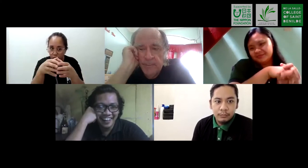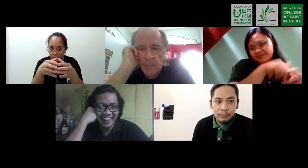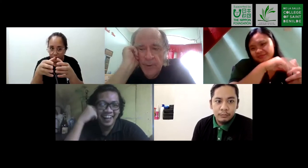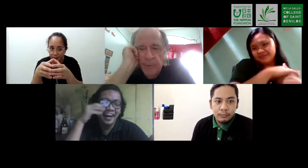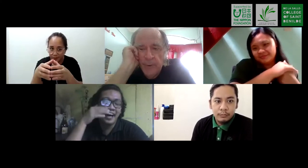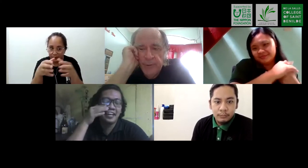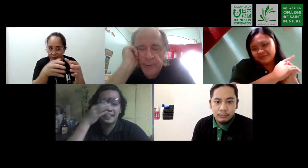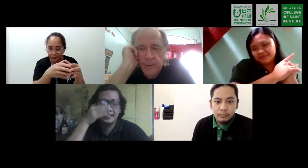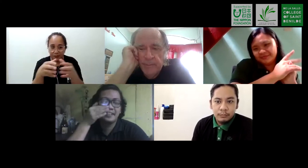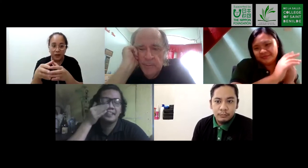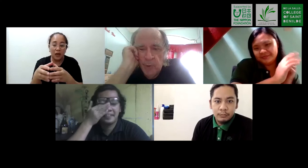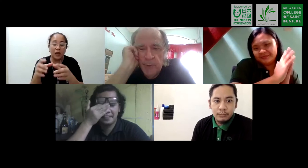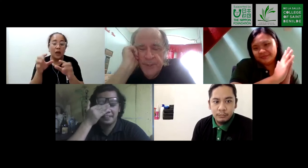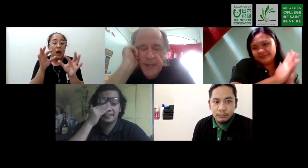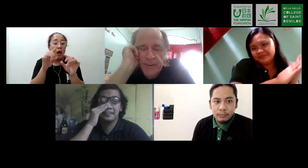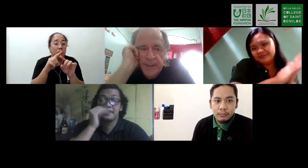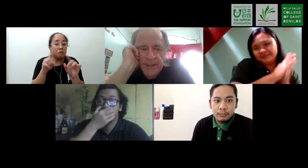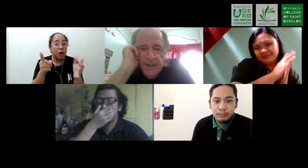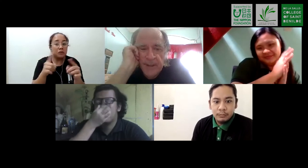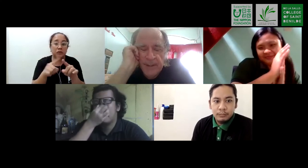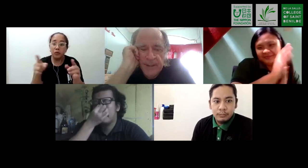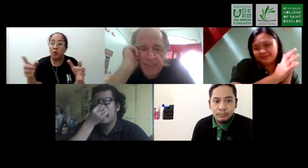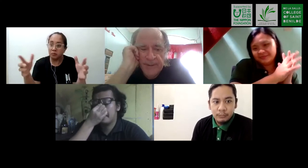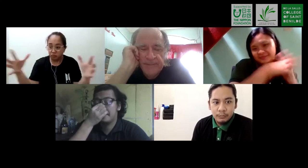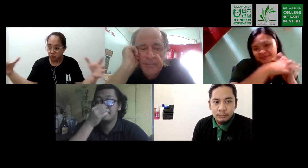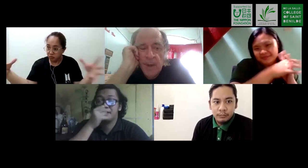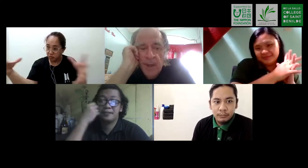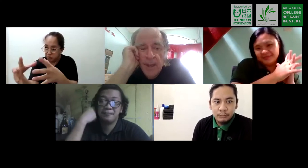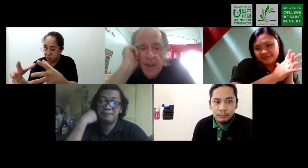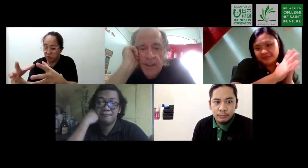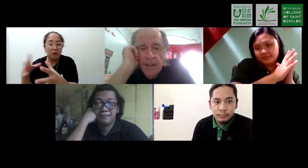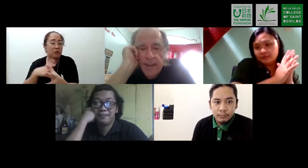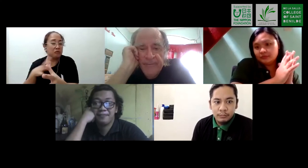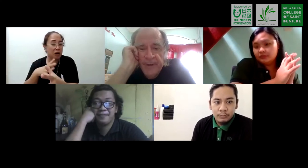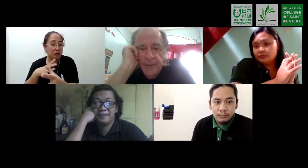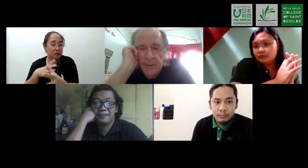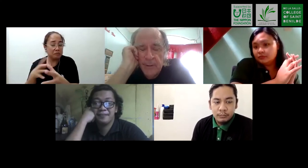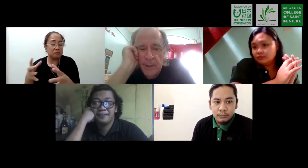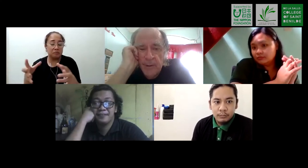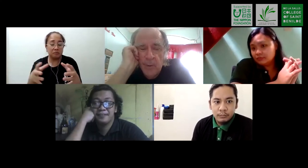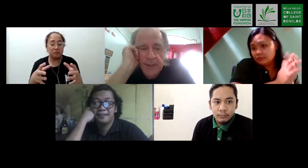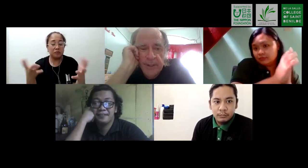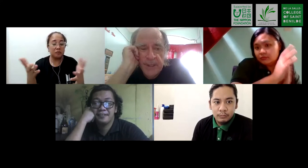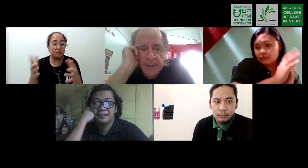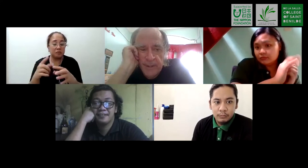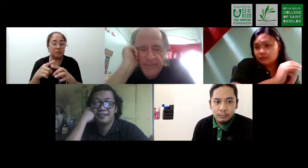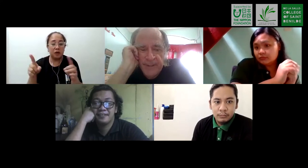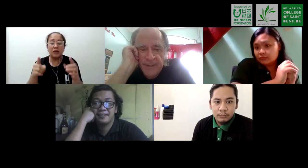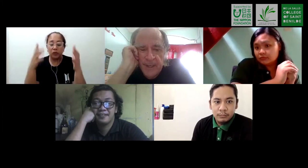Or if you want to join groups together, that's fine at this point. And finish the organization of lesson 9,